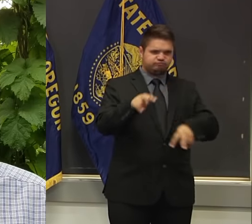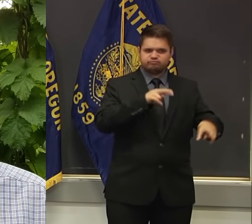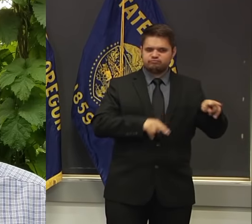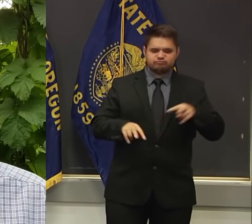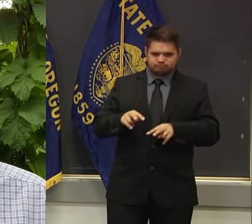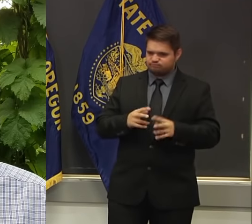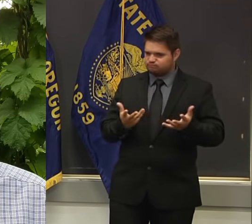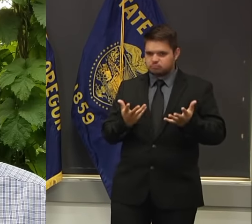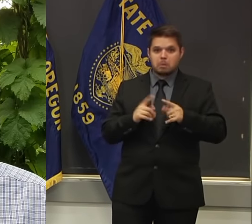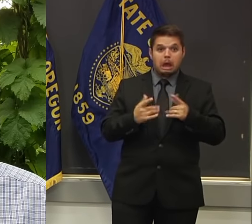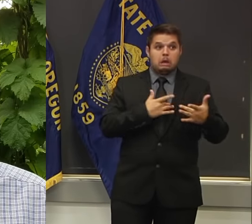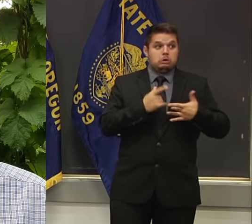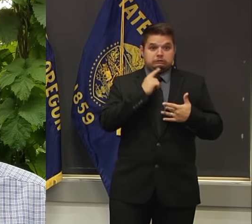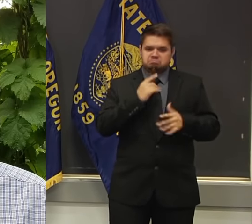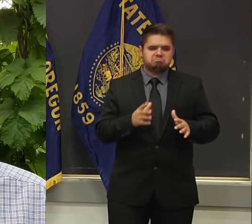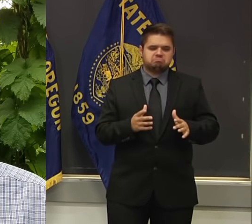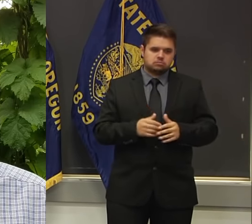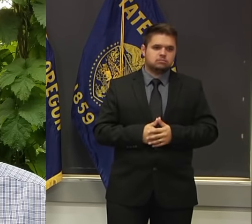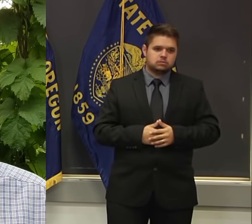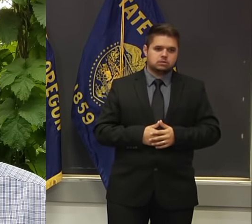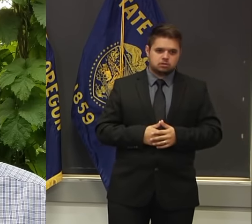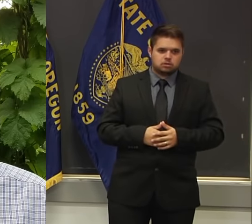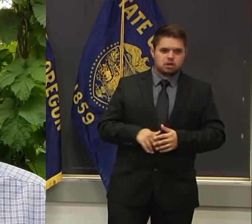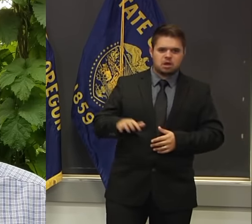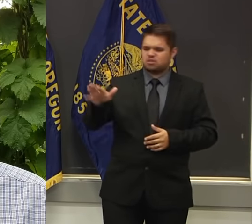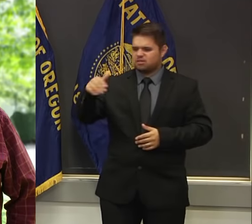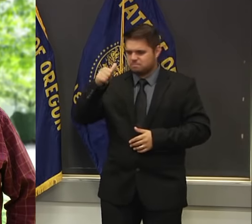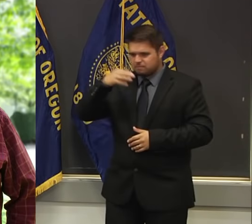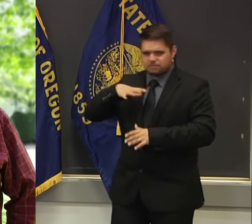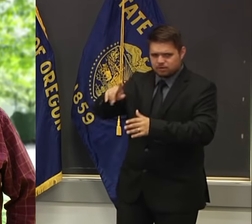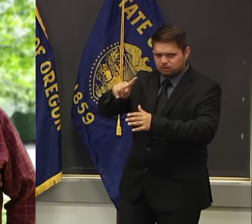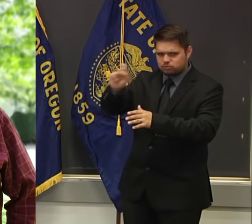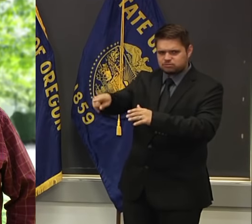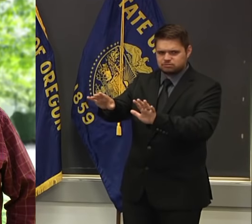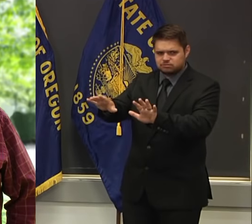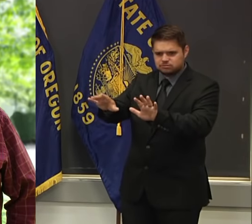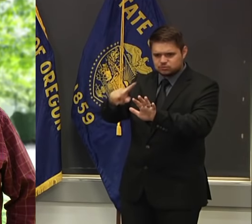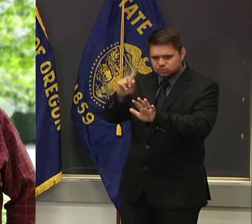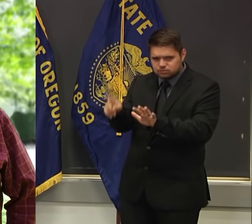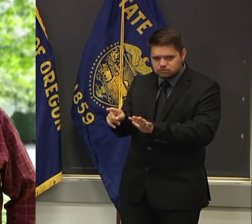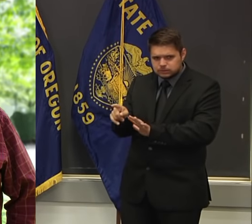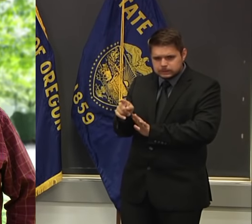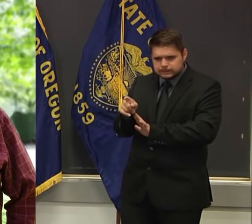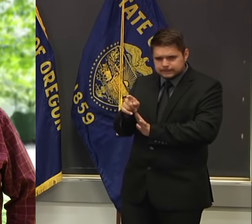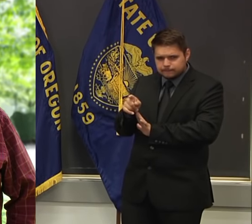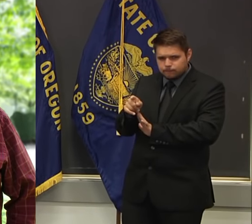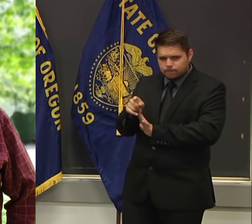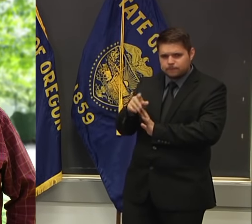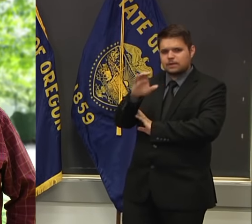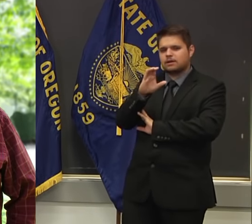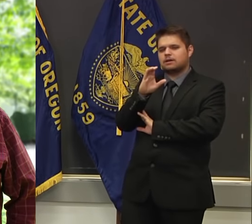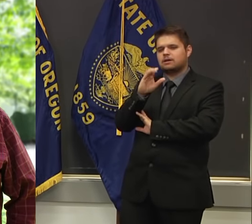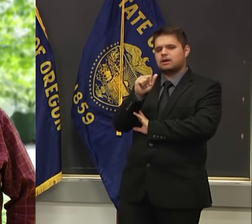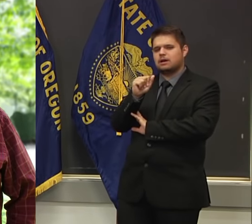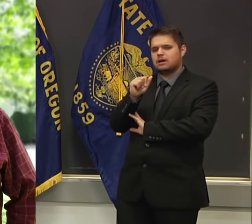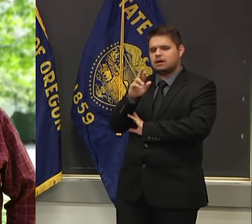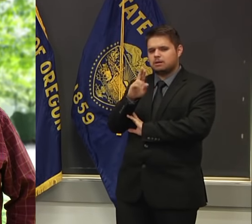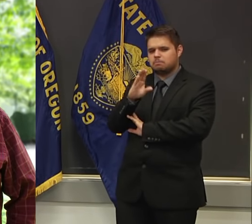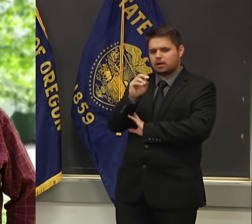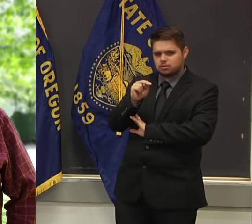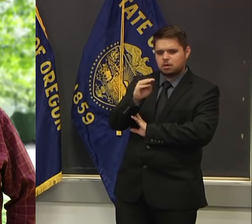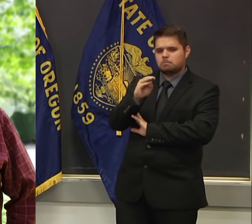I'll also hop in. If the questioner really meant CO2 rather than CO, which is carbon monoxide, the